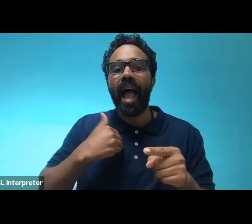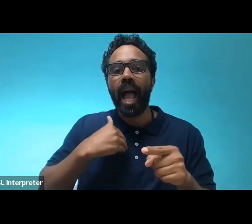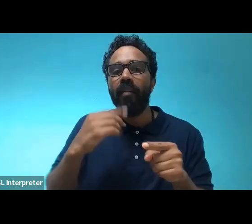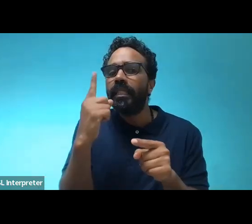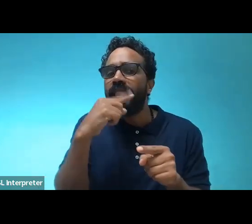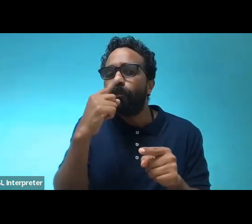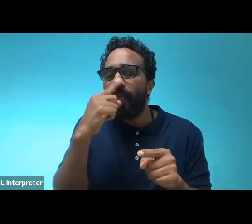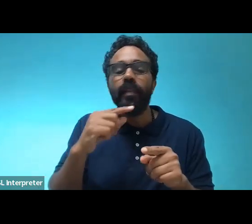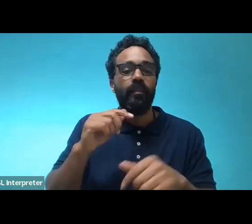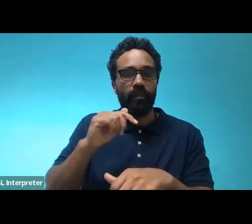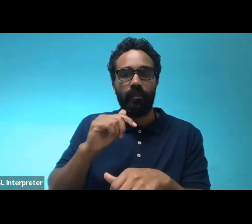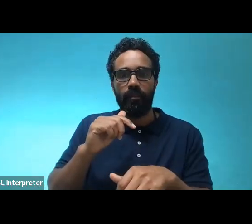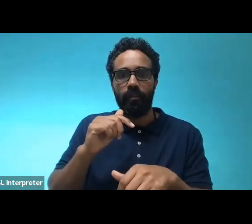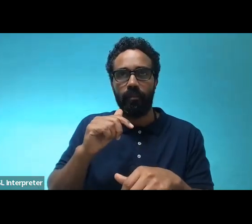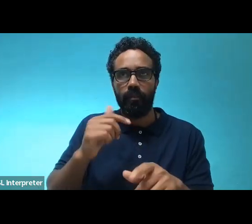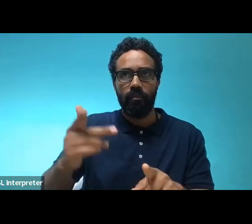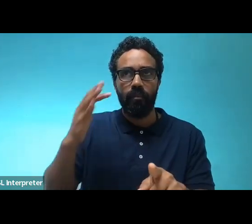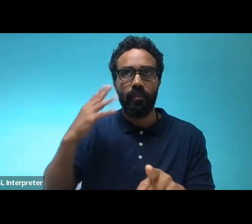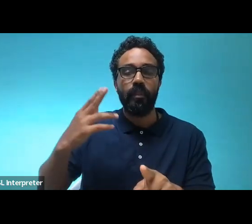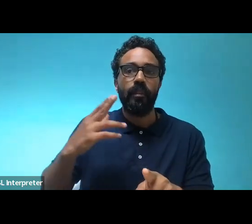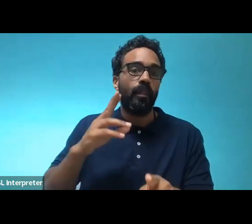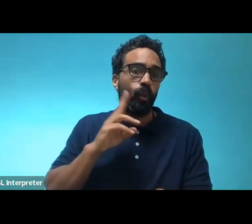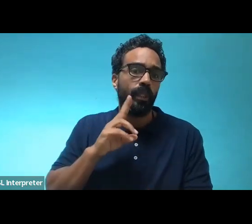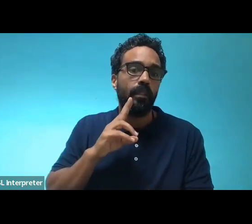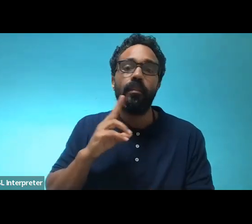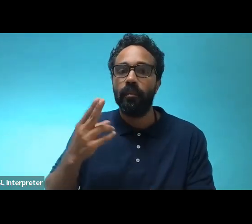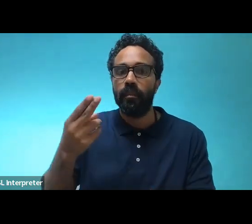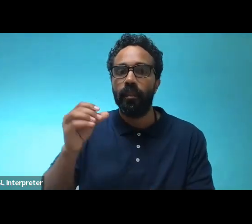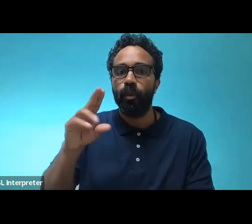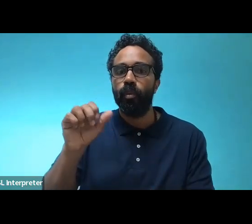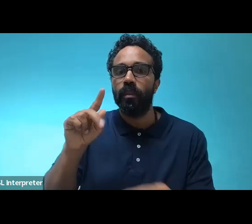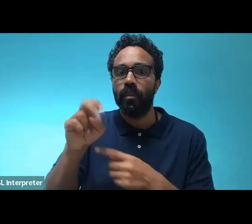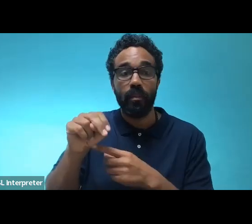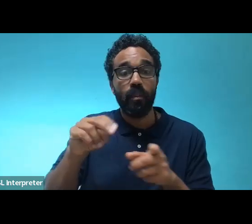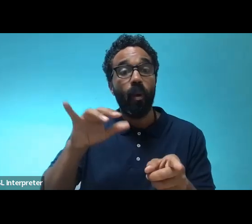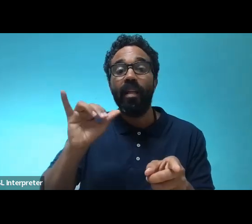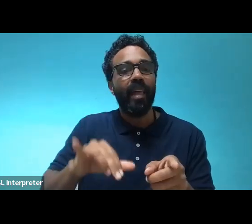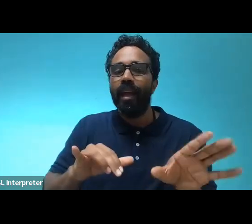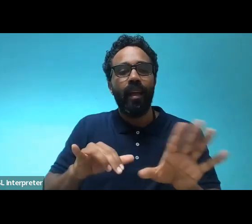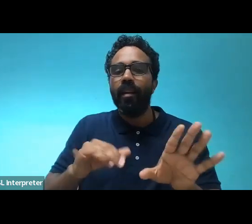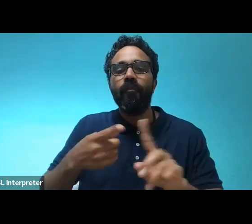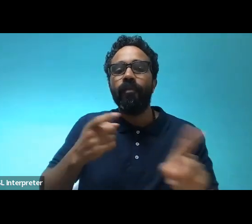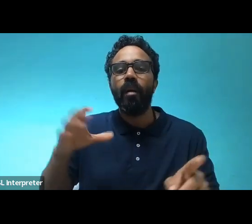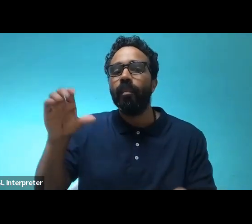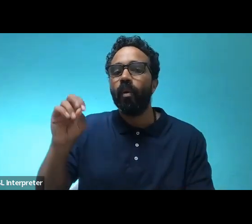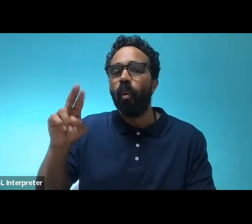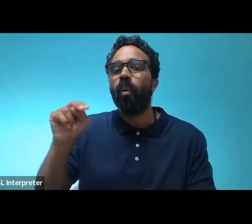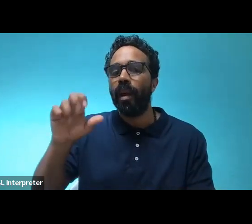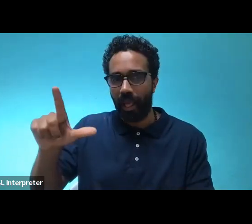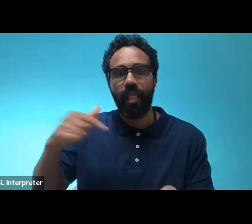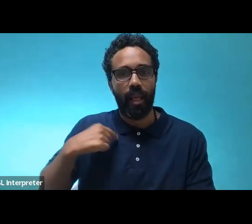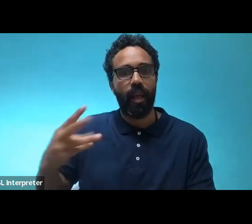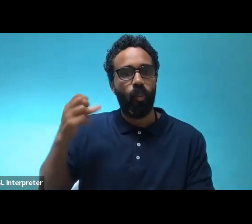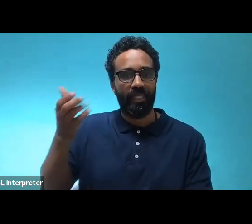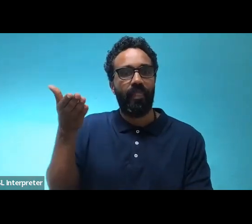in 81, Charlie. I was there. The simulations were from Cornell. And they